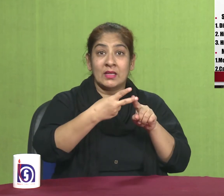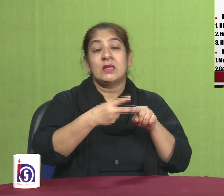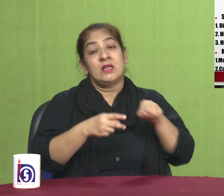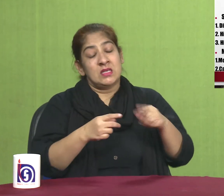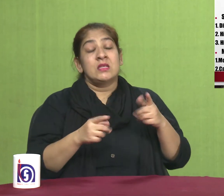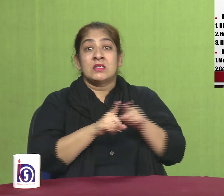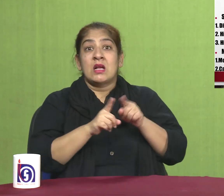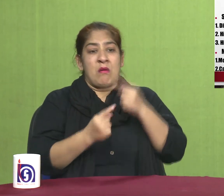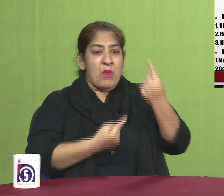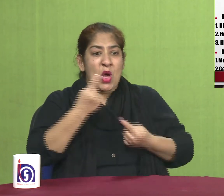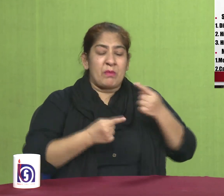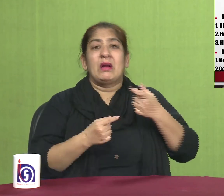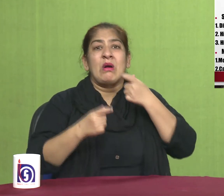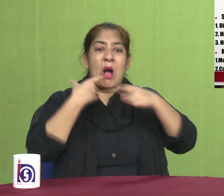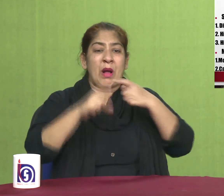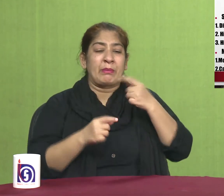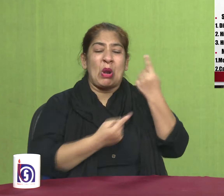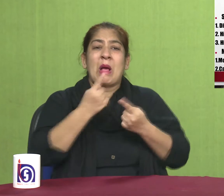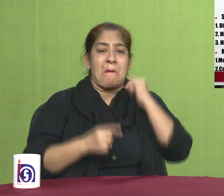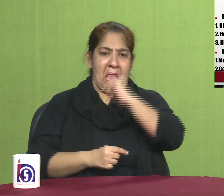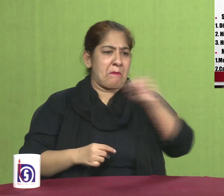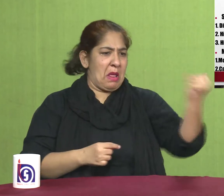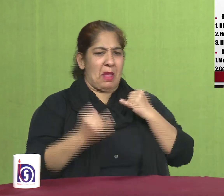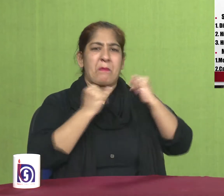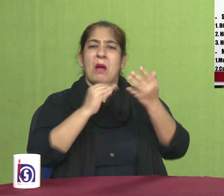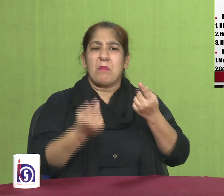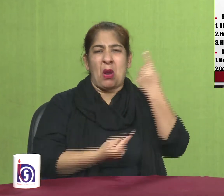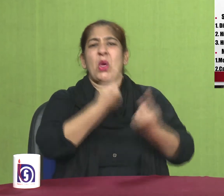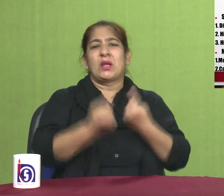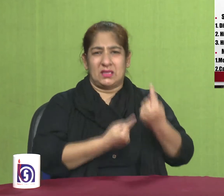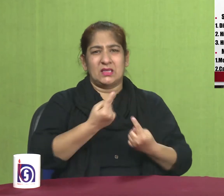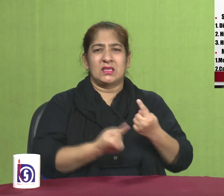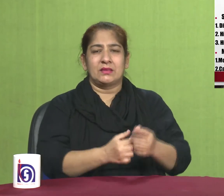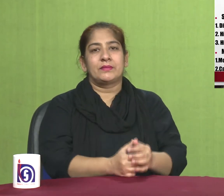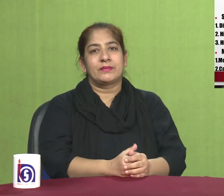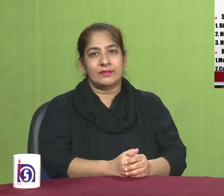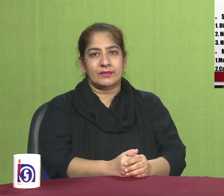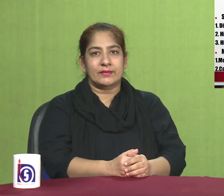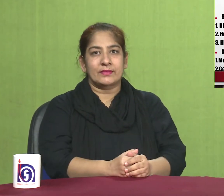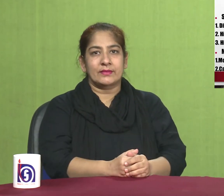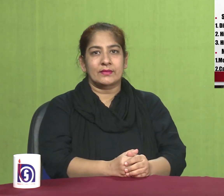second limitation is it can cause conflicts among the team members or the